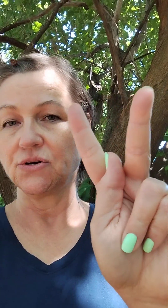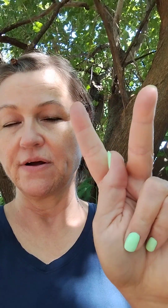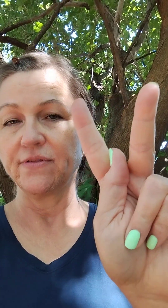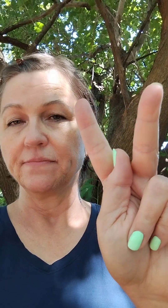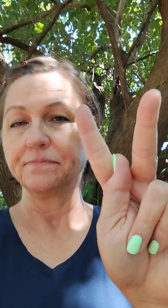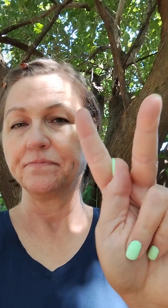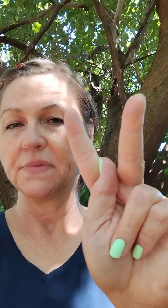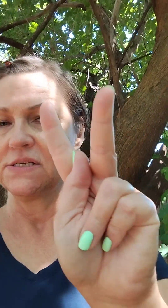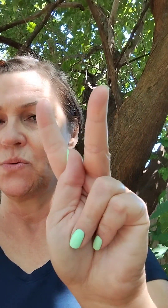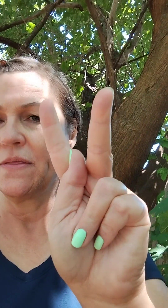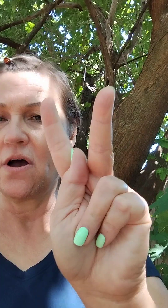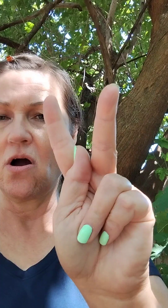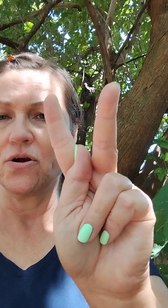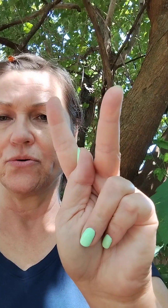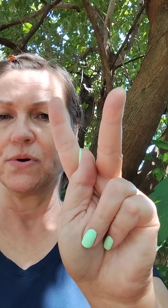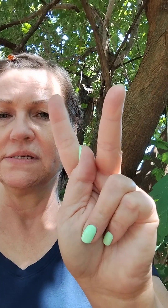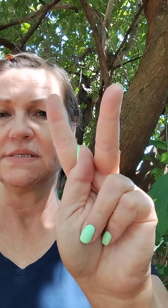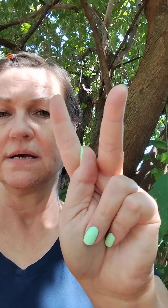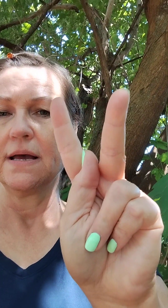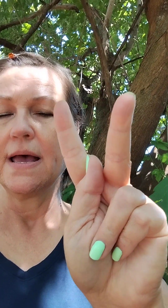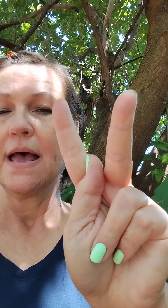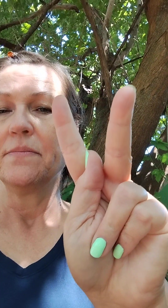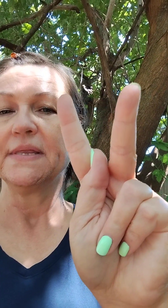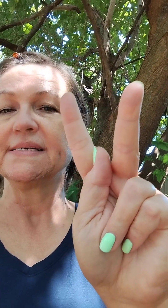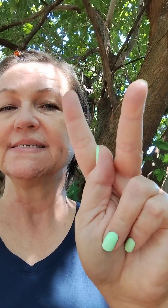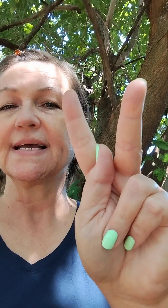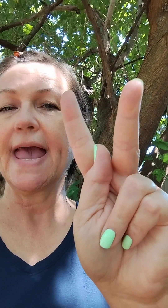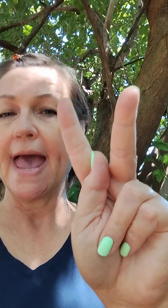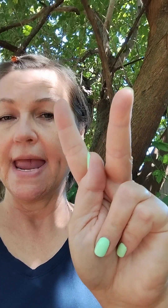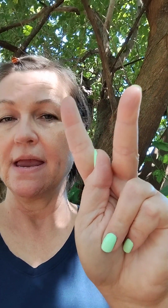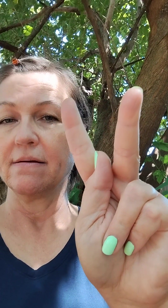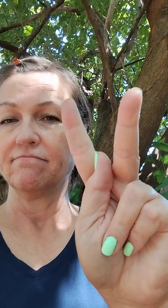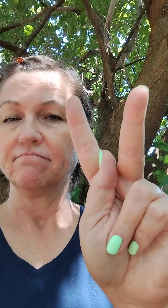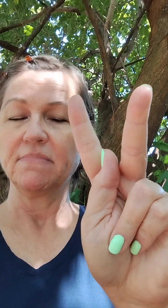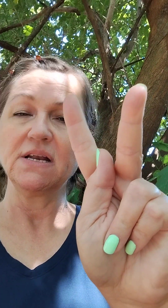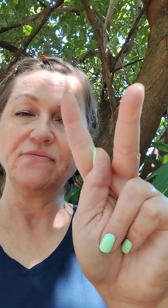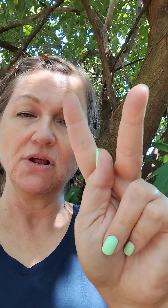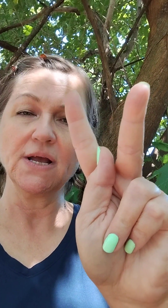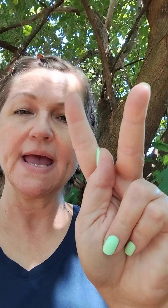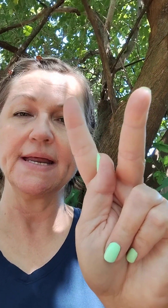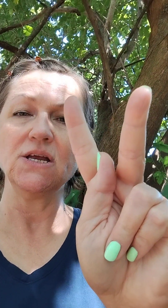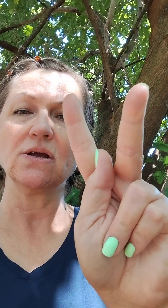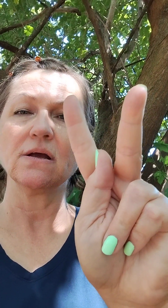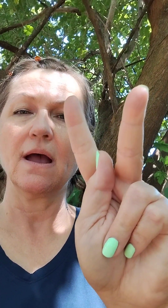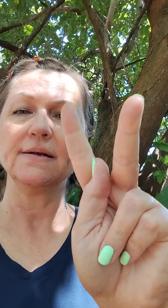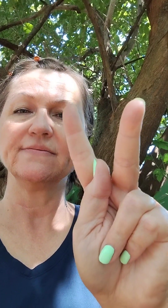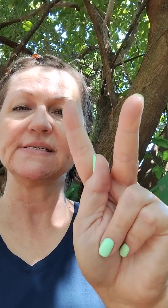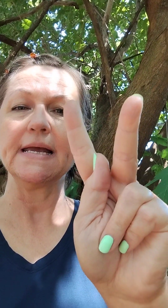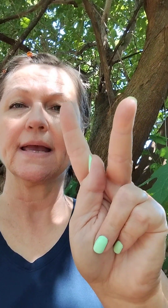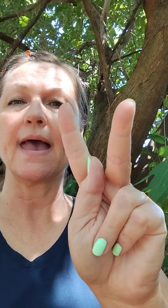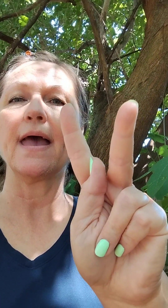of them. It's one of the harder ones. But this is a K. And if you look at it, you can kind of see a K.